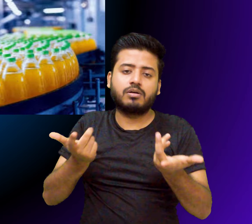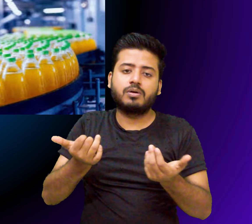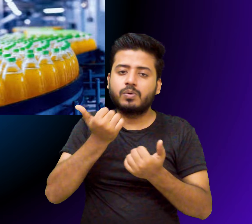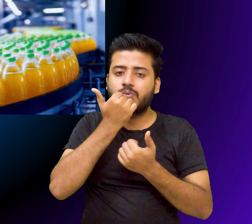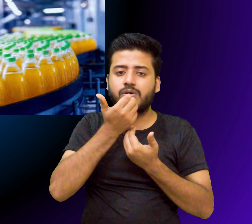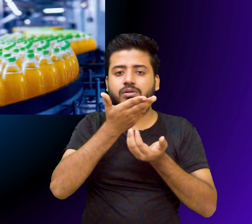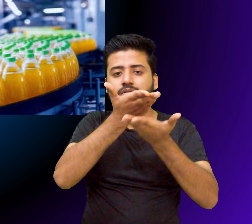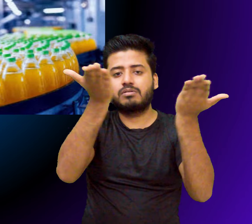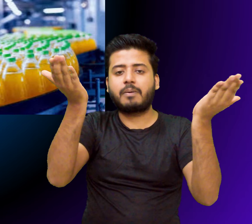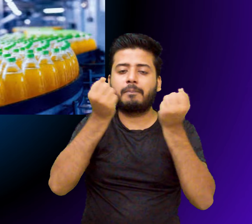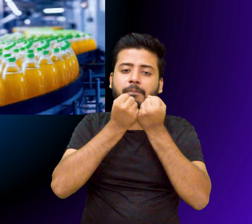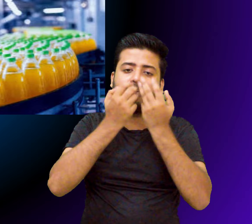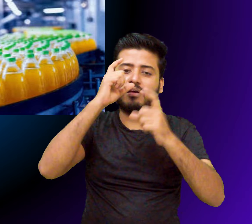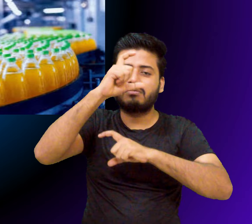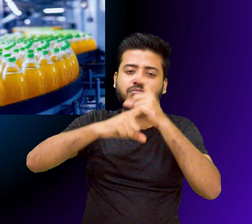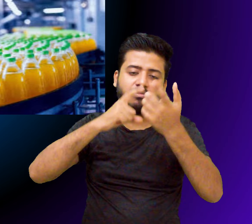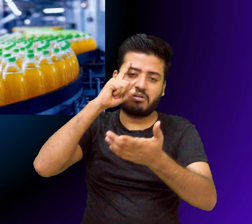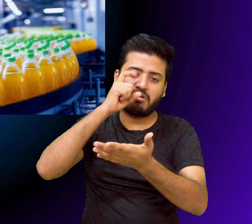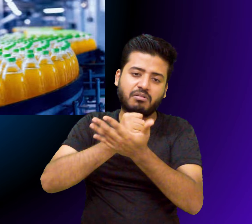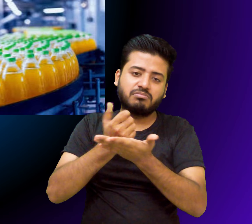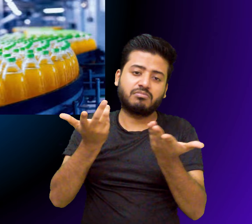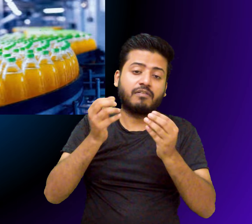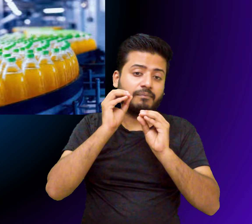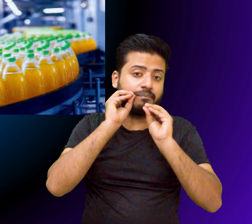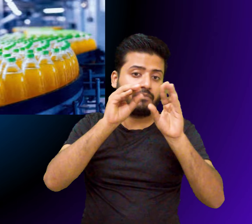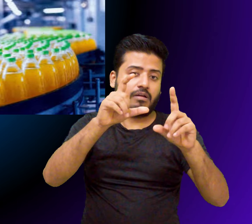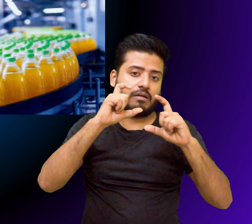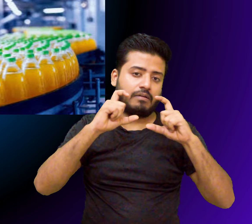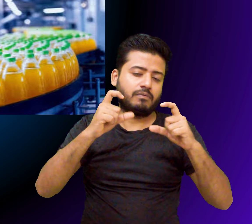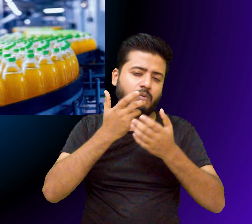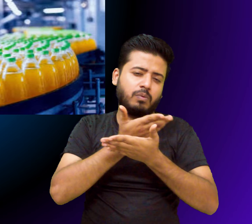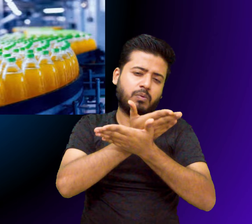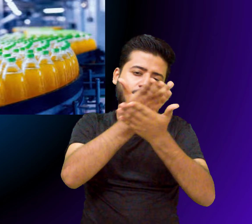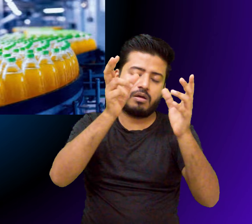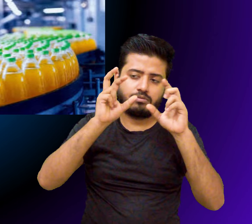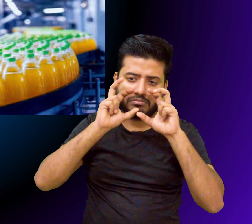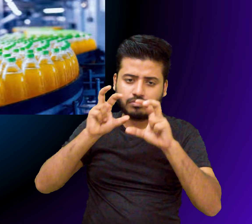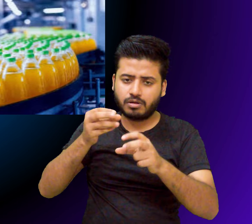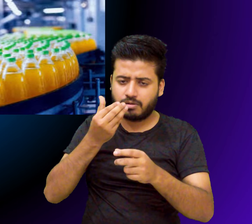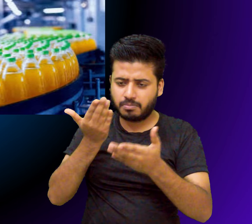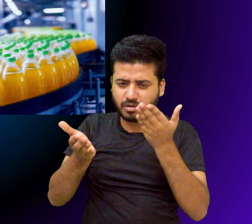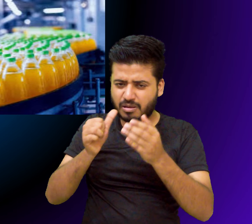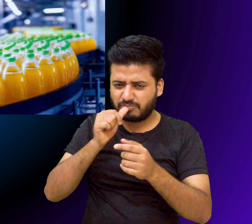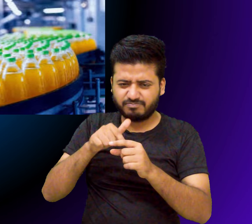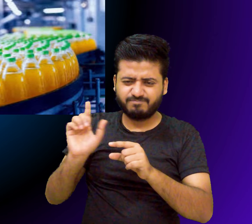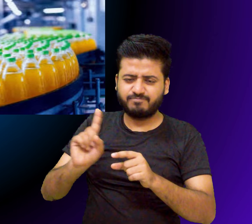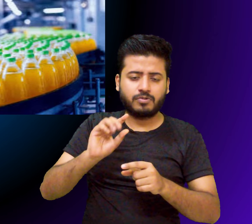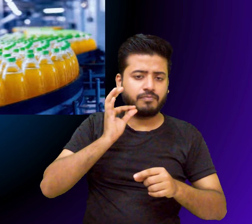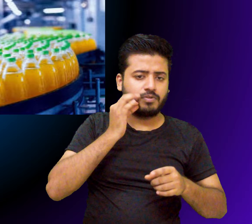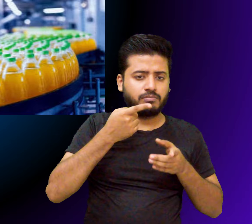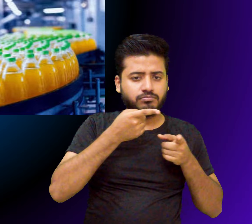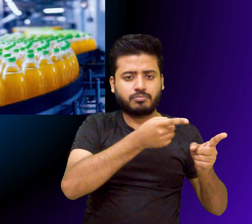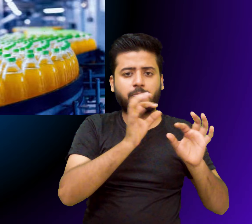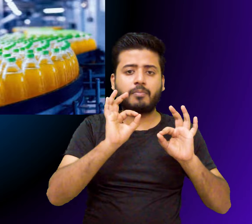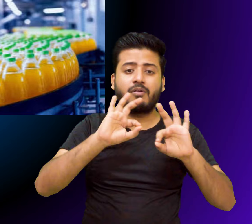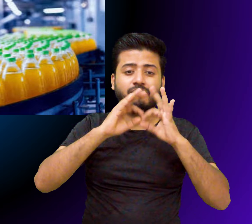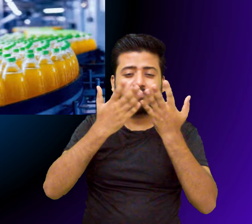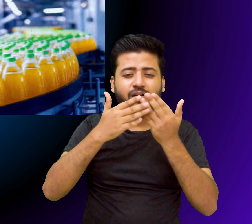or artificial flavors. However, if you are a Big Basket customer and enjoy the hint of pineapple, Fresho Signature